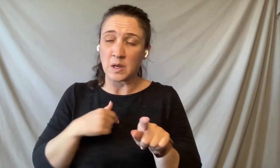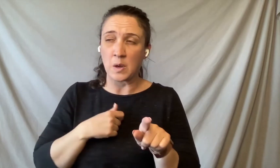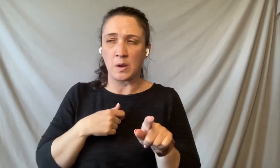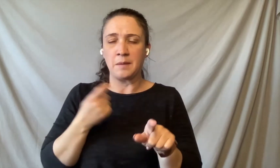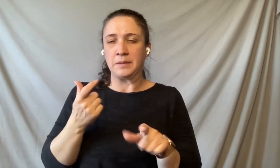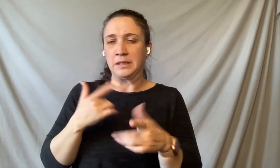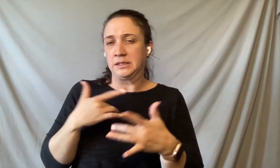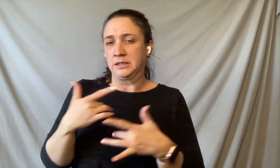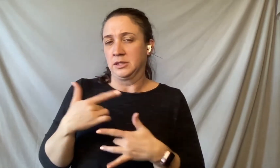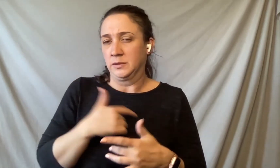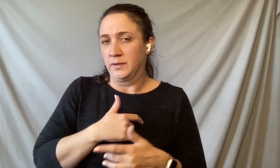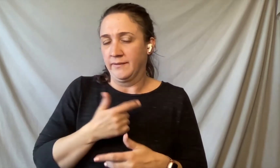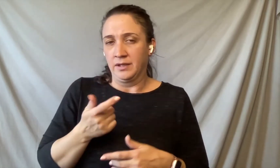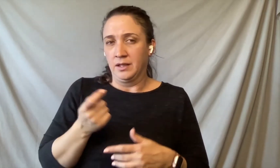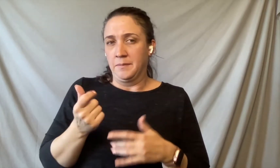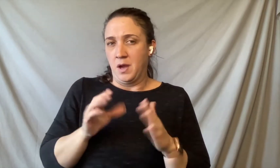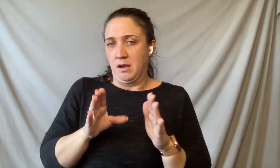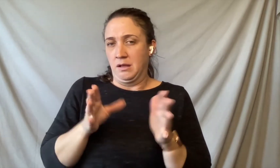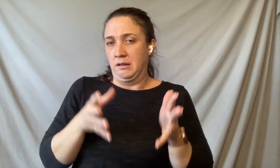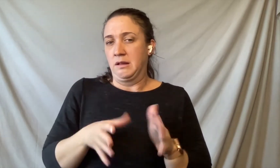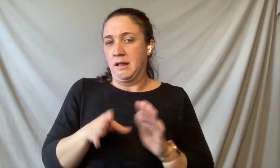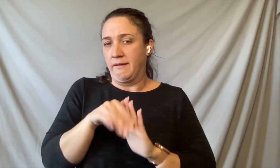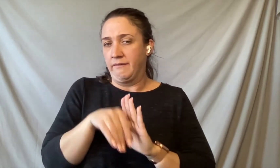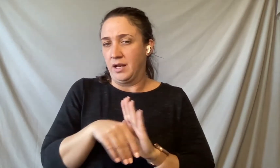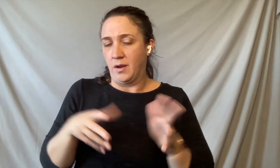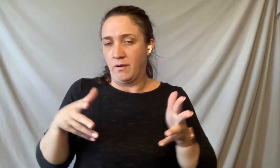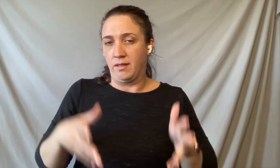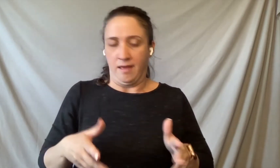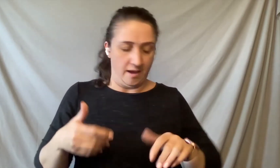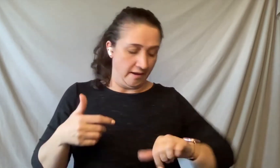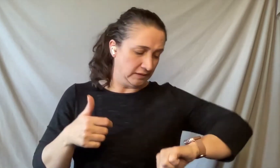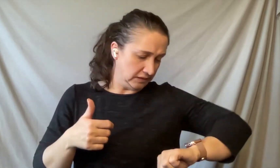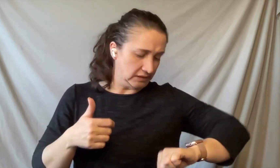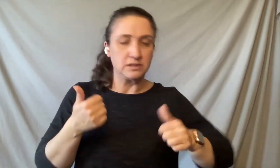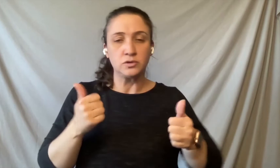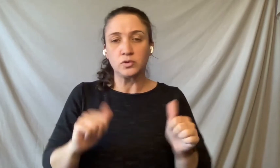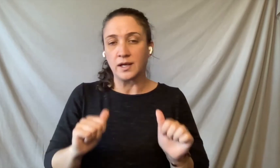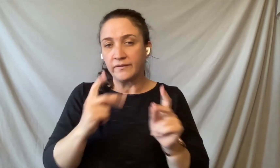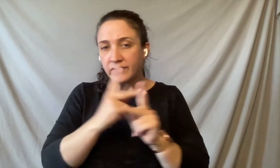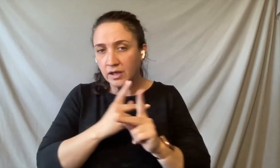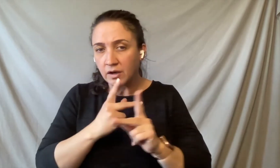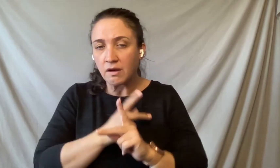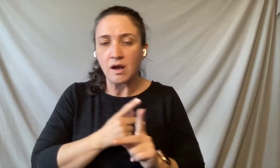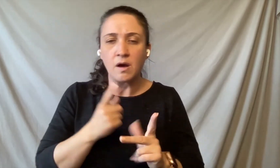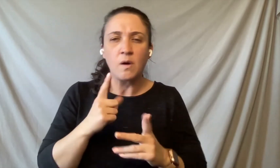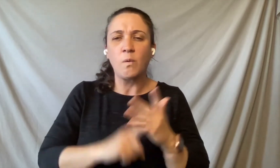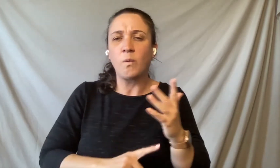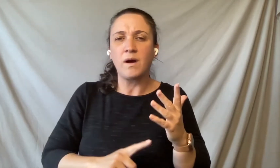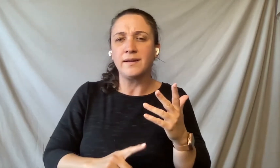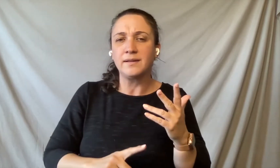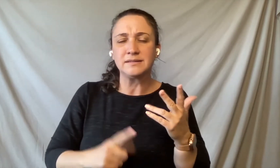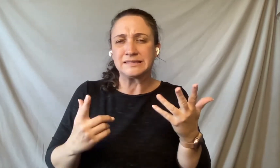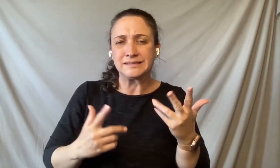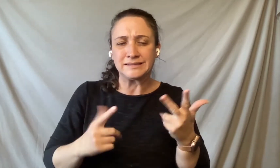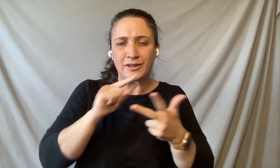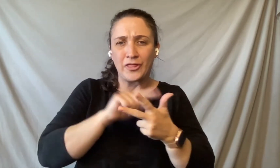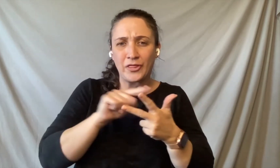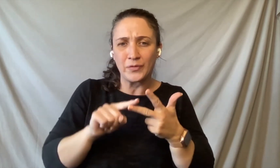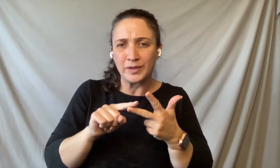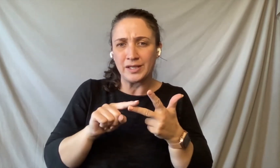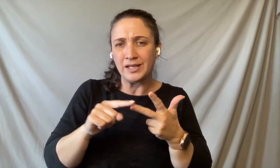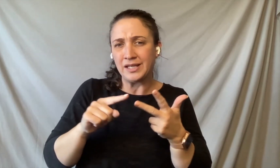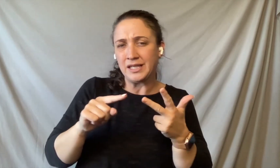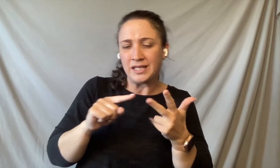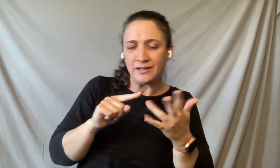that we have just a little over a half hour to try to figure out what are these 3 to 5 areas we're going to focus